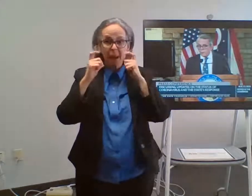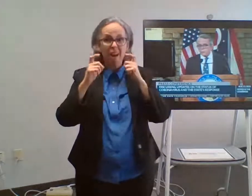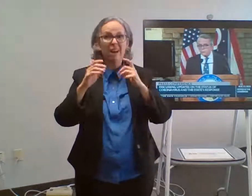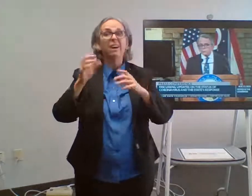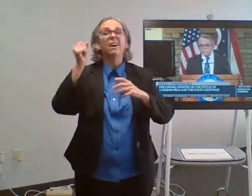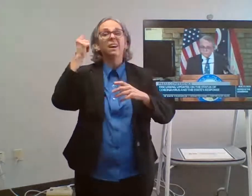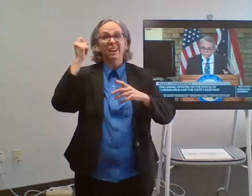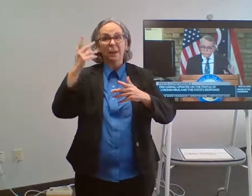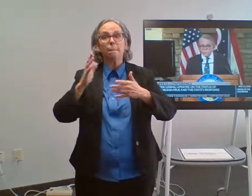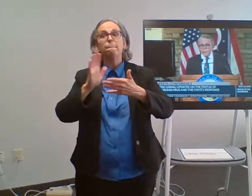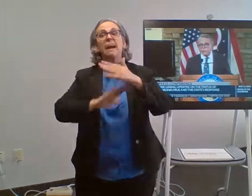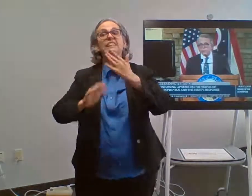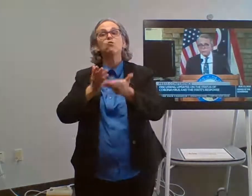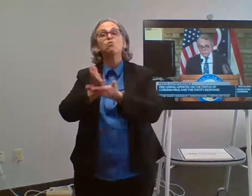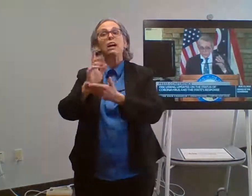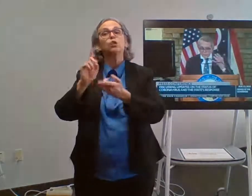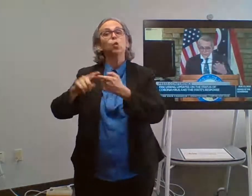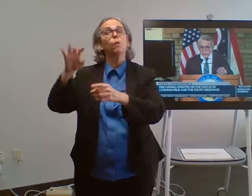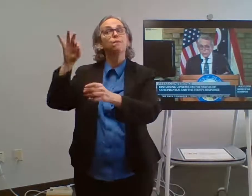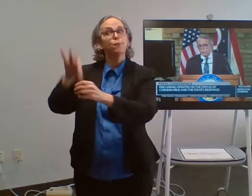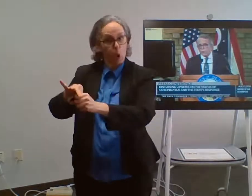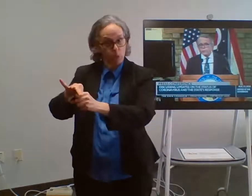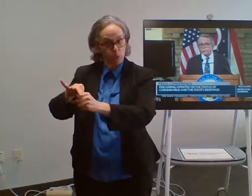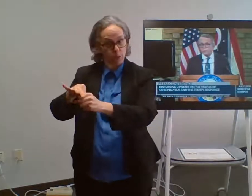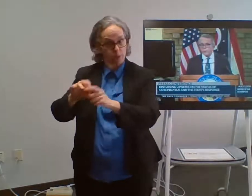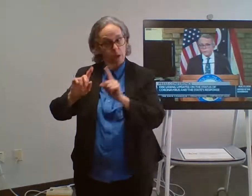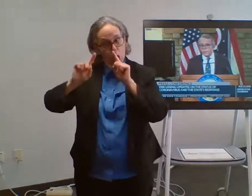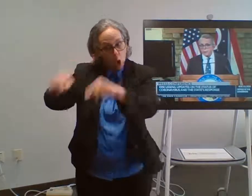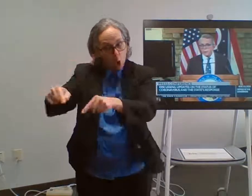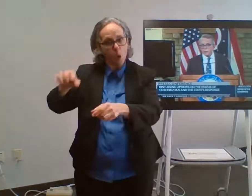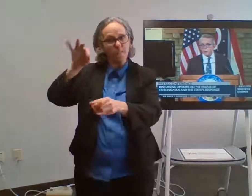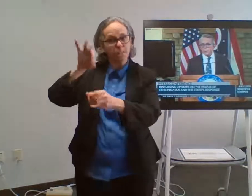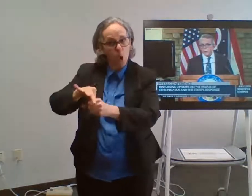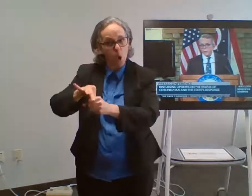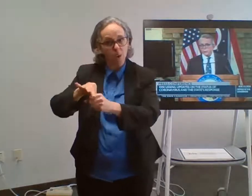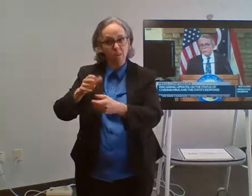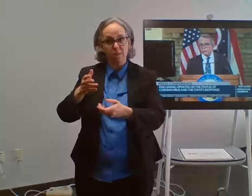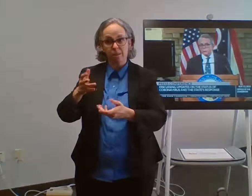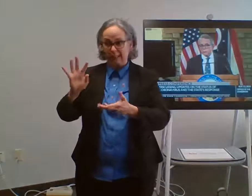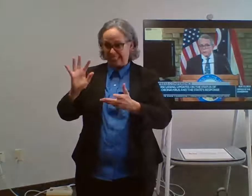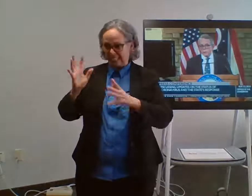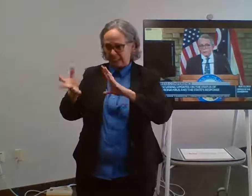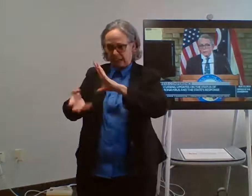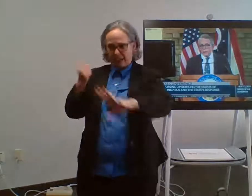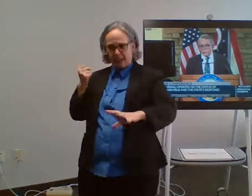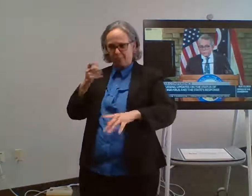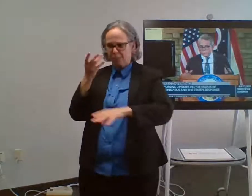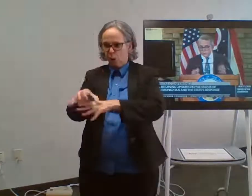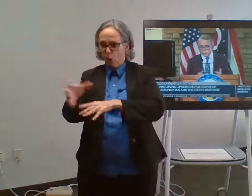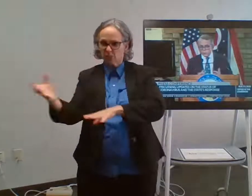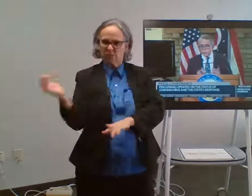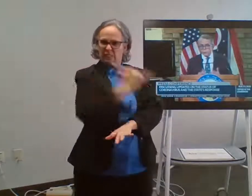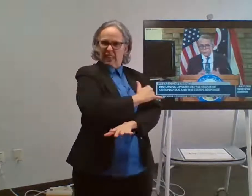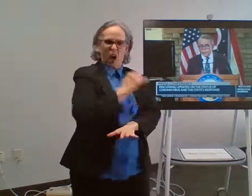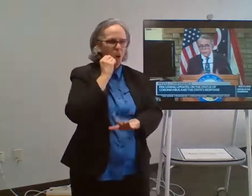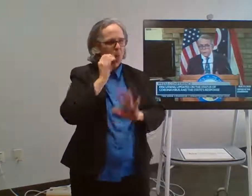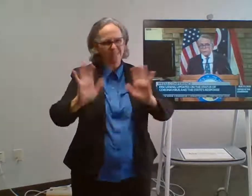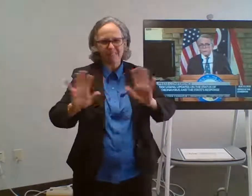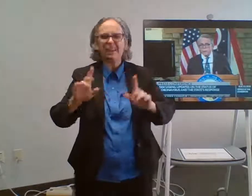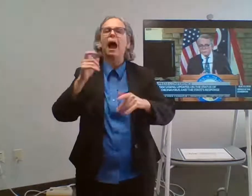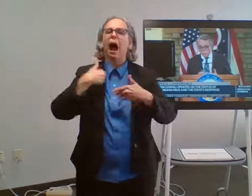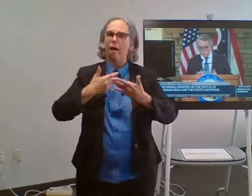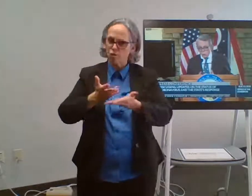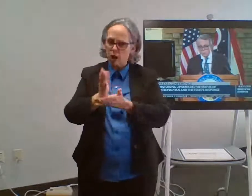a mask. That's a health reason, but we can't put our poll workers in that position. This is a very, very important